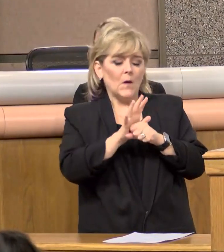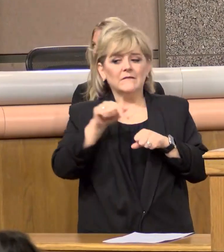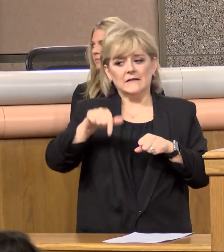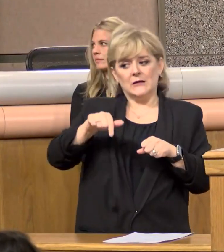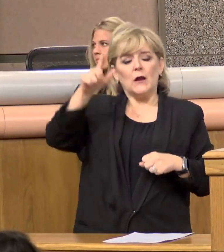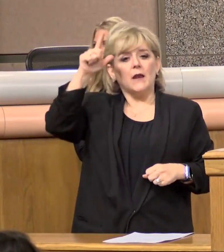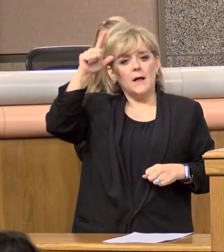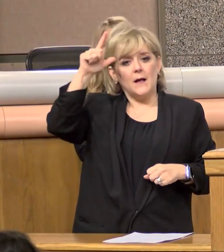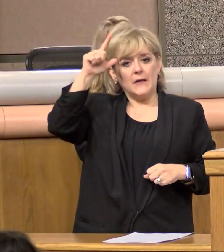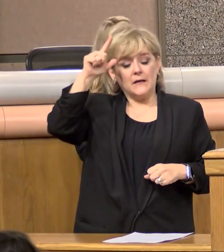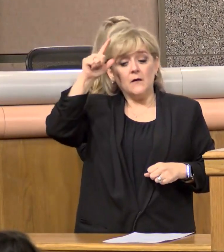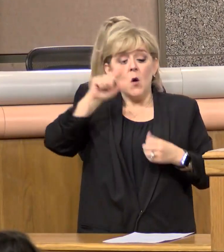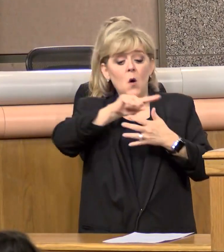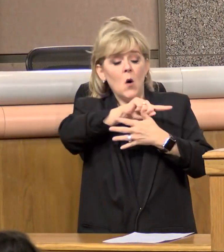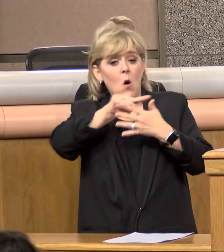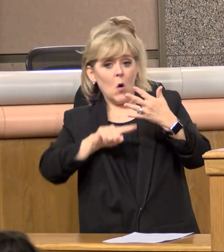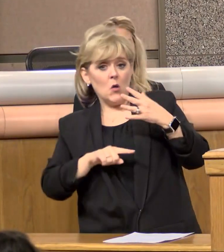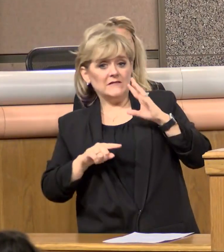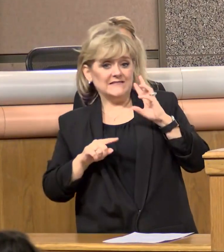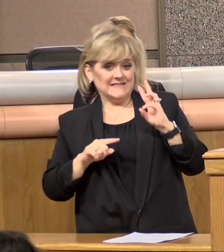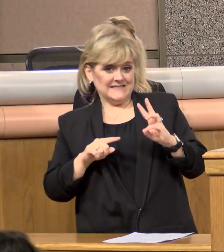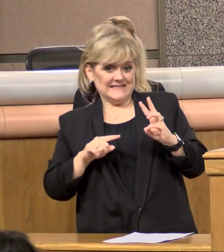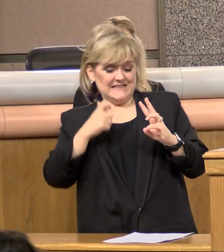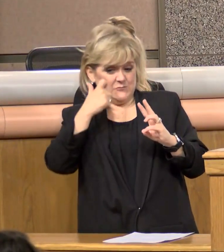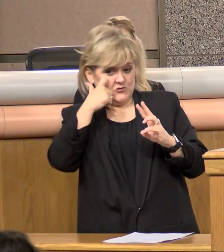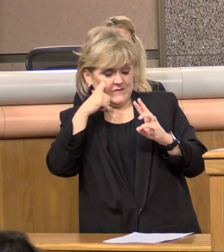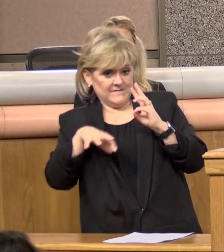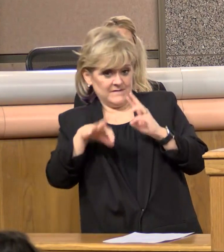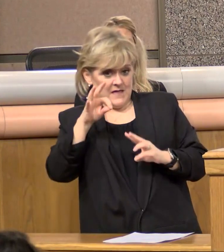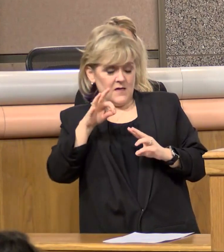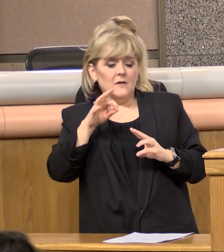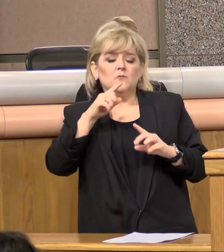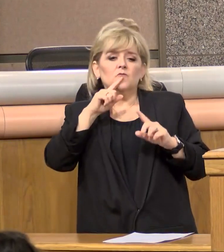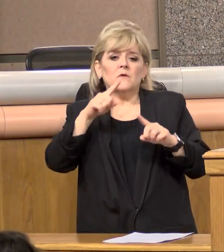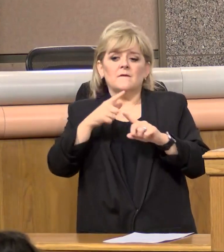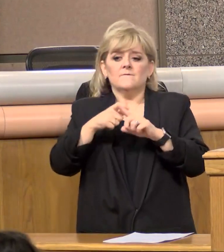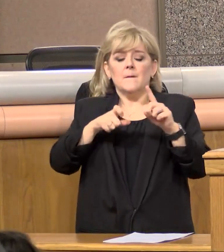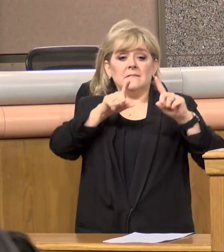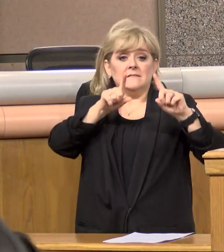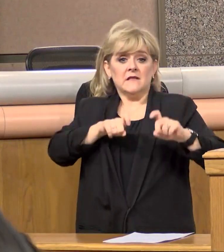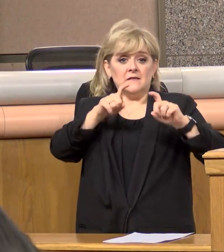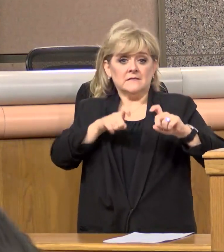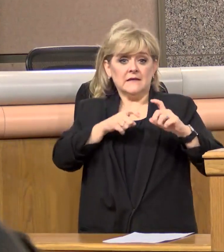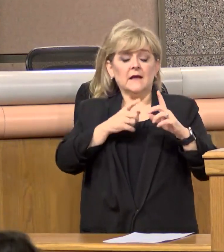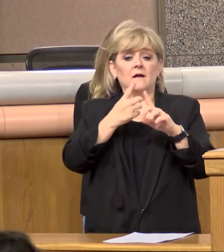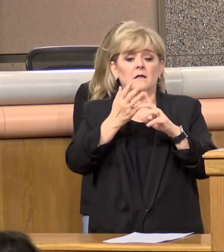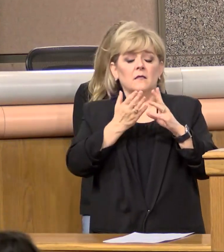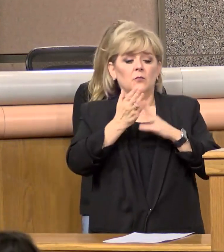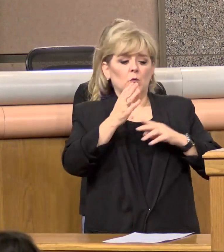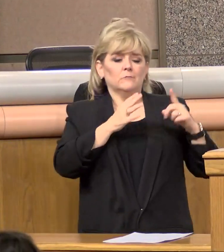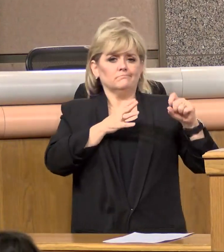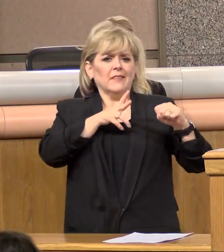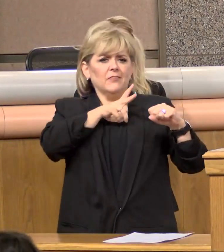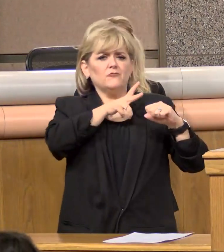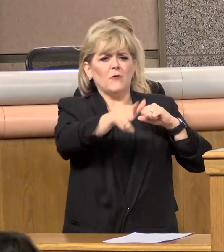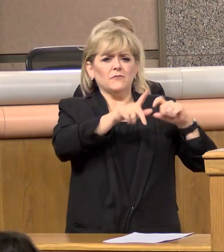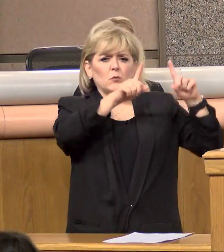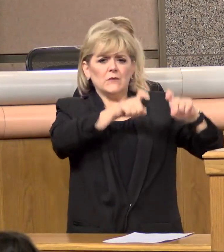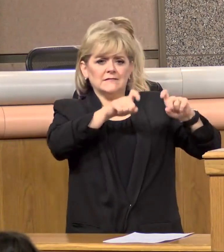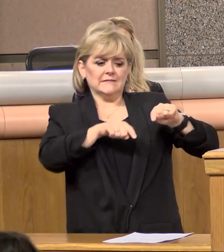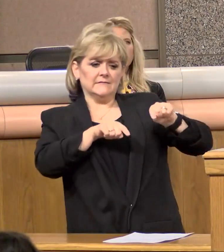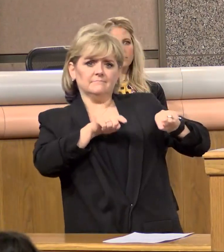area. All six of these cases resulted from the testing or the drive-thru testing that's been going